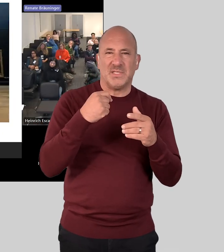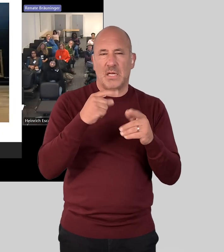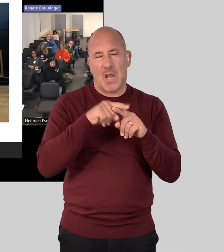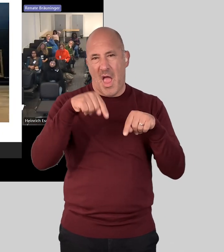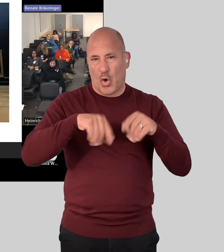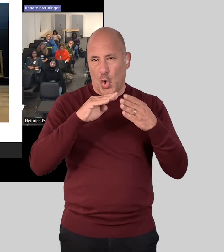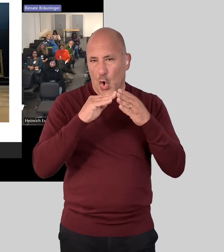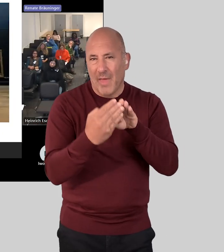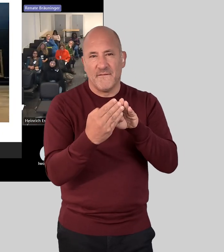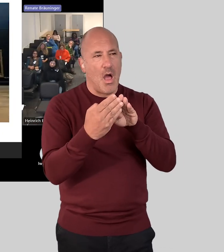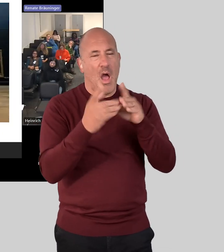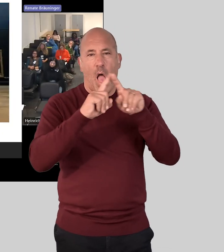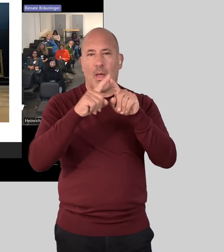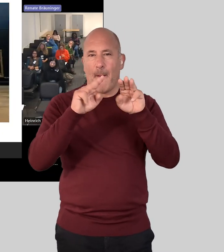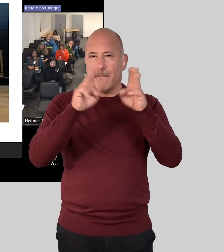of